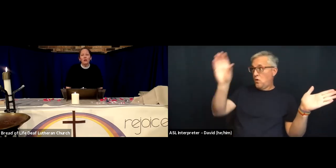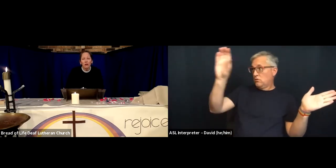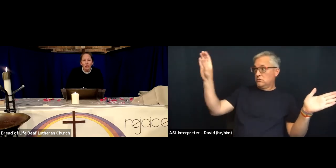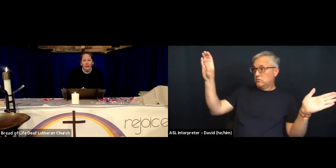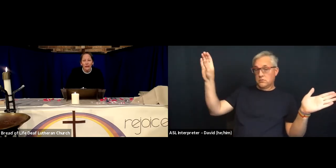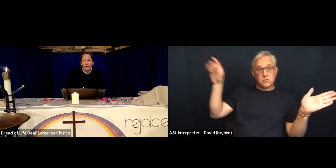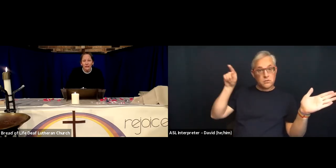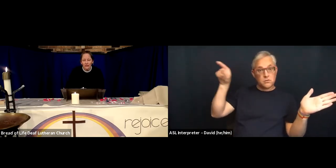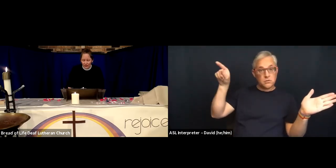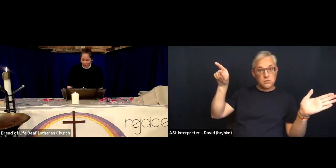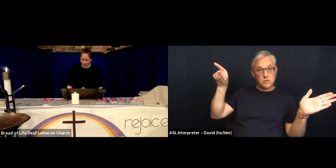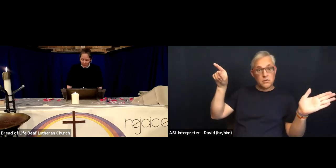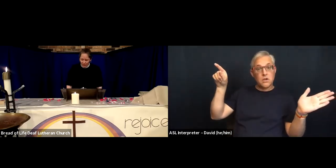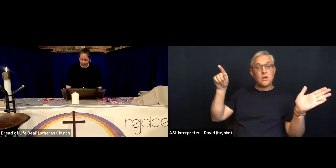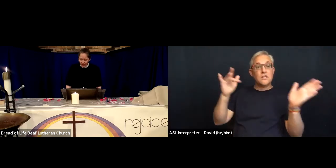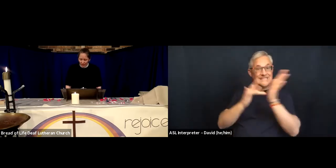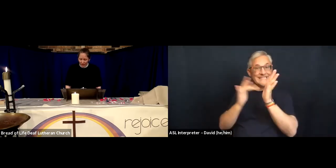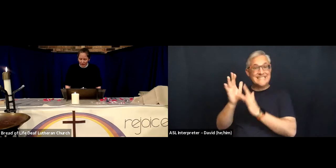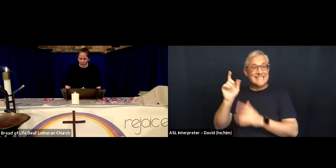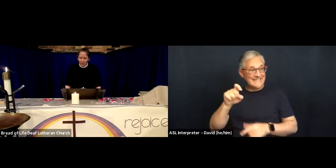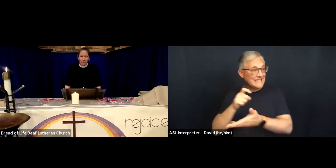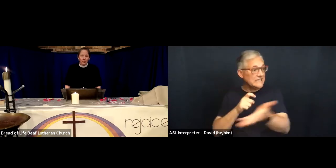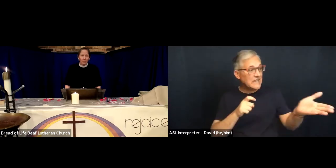they all hid in fear.